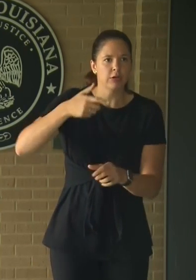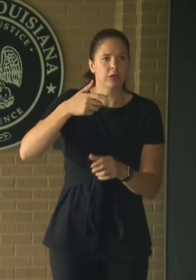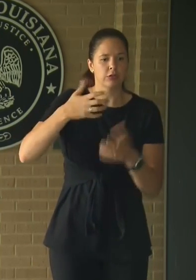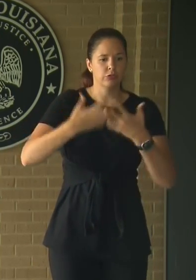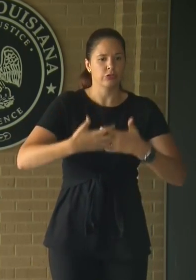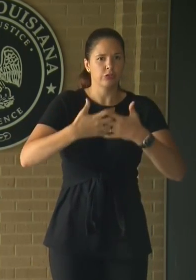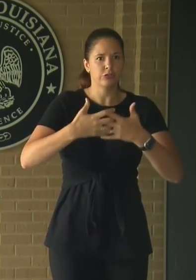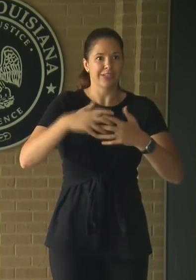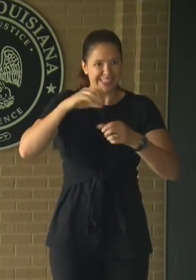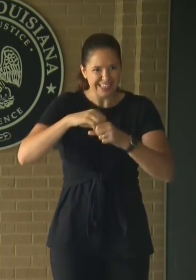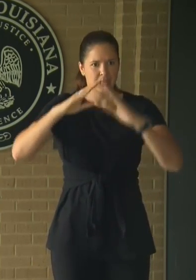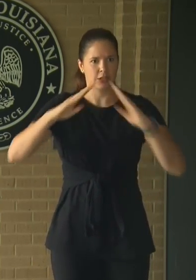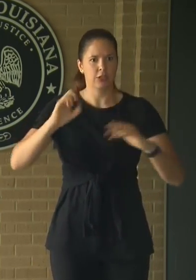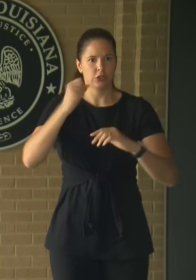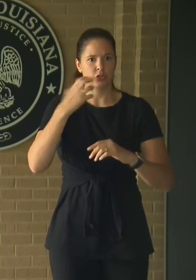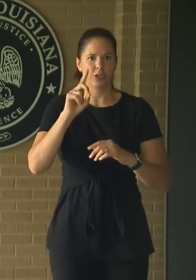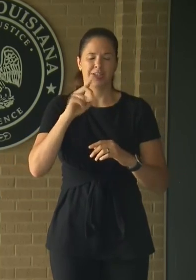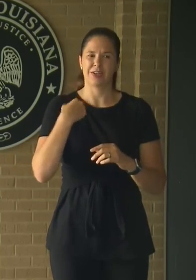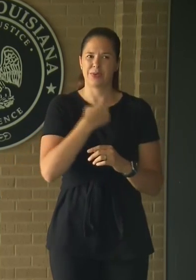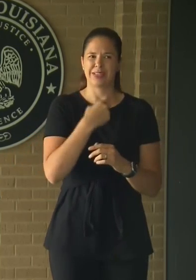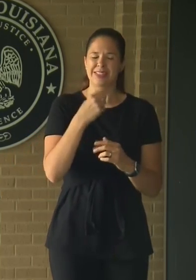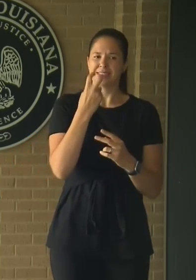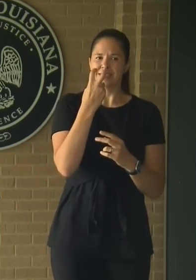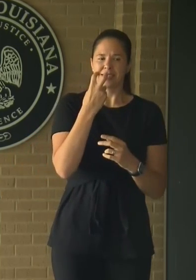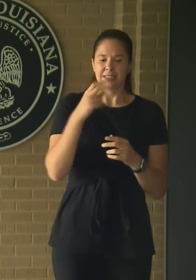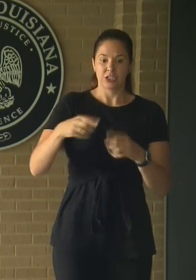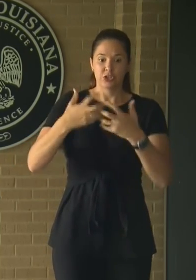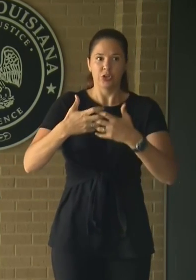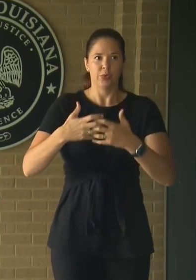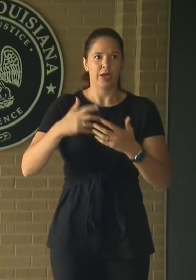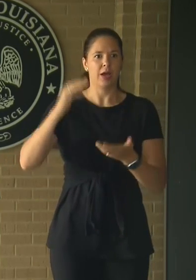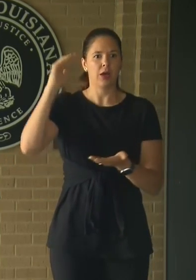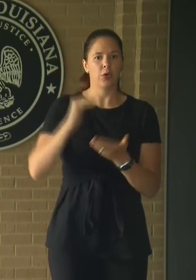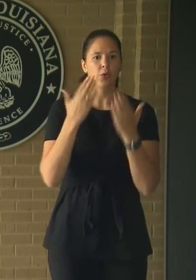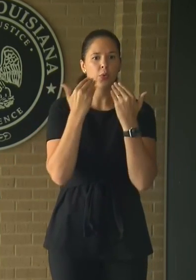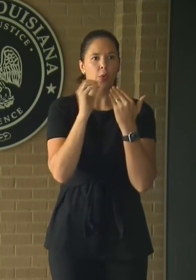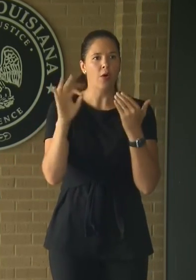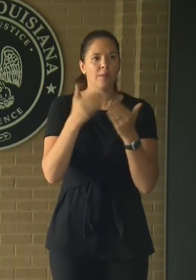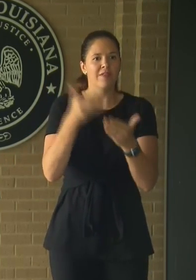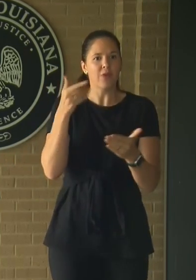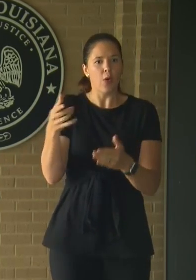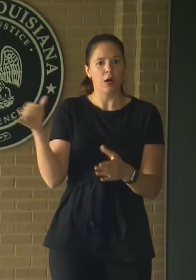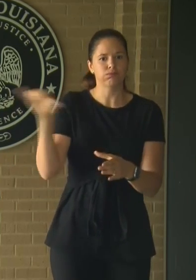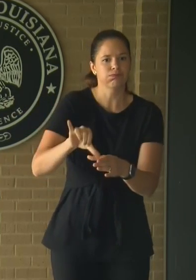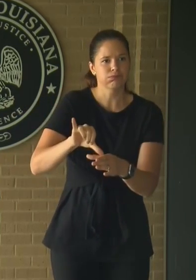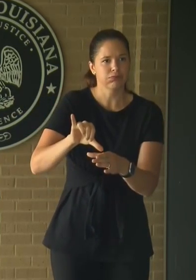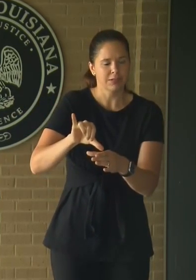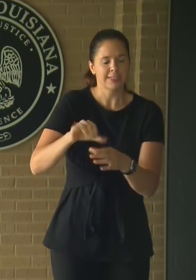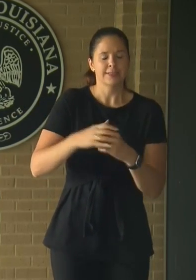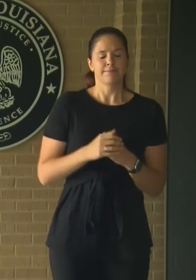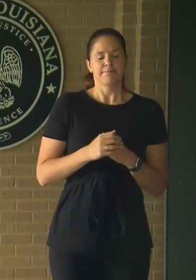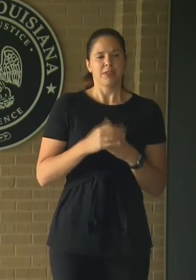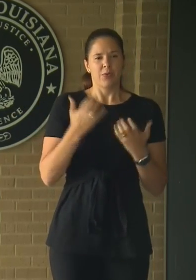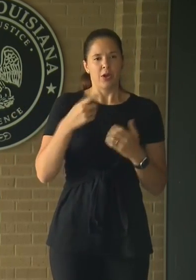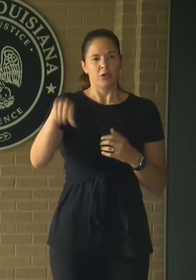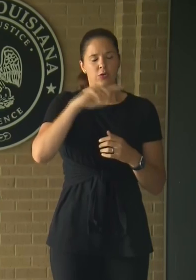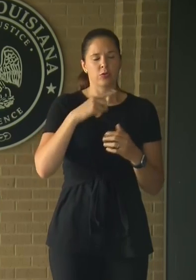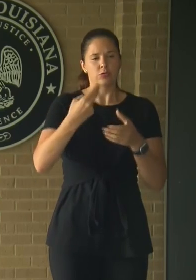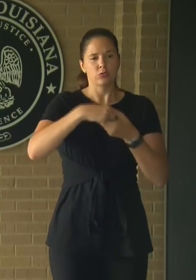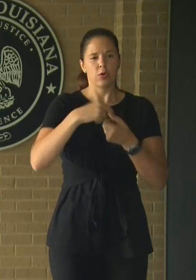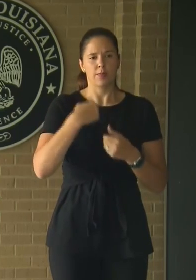we don't believe the generator was allowed to cool down before he refueled it. So I ask you to join me in